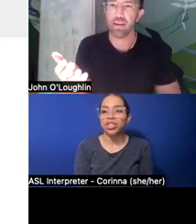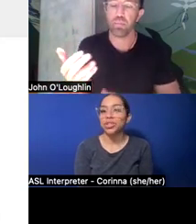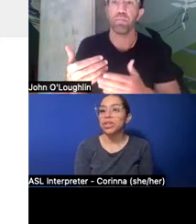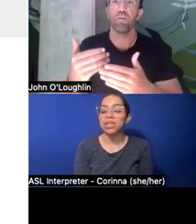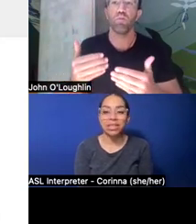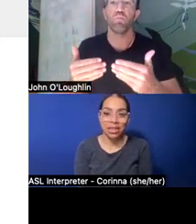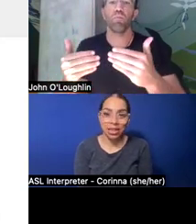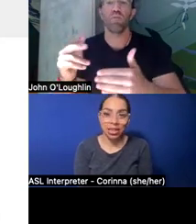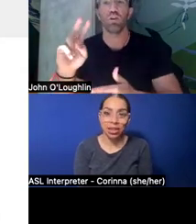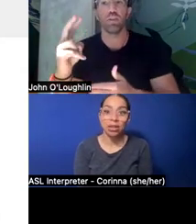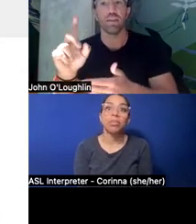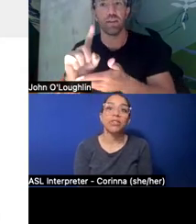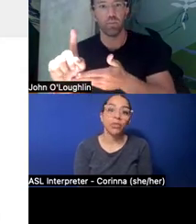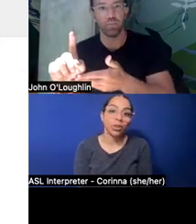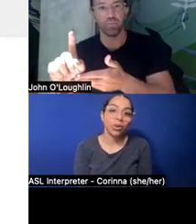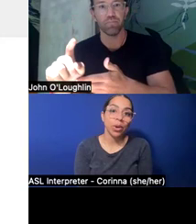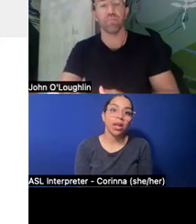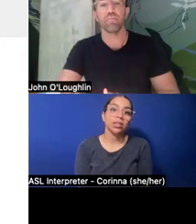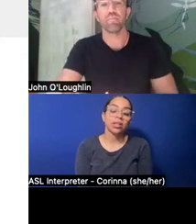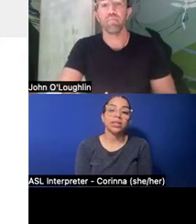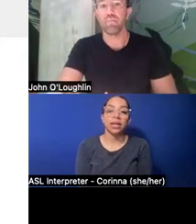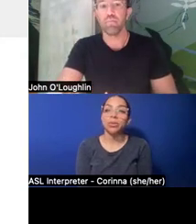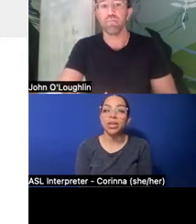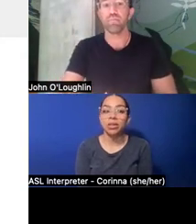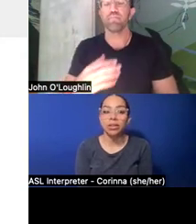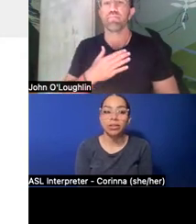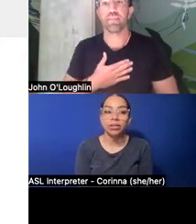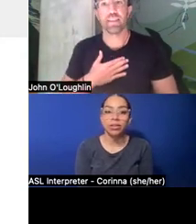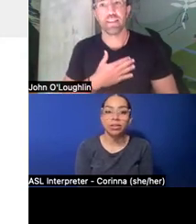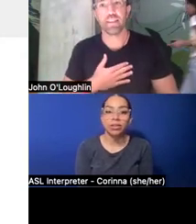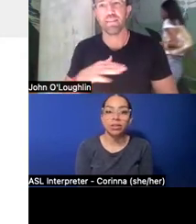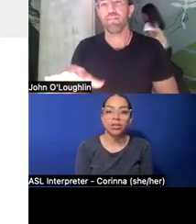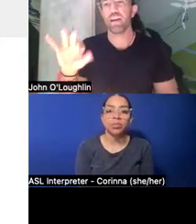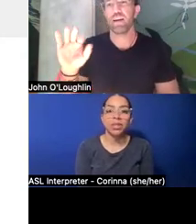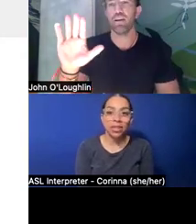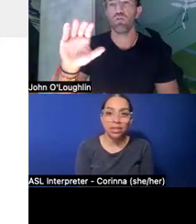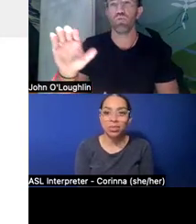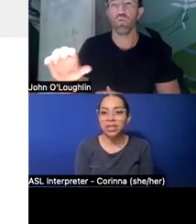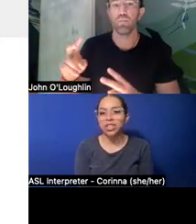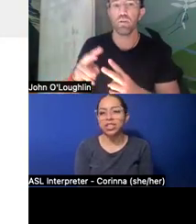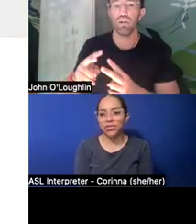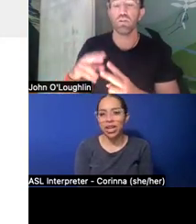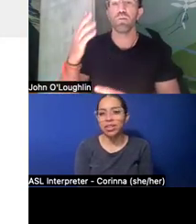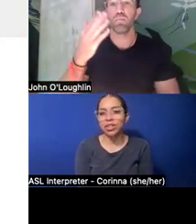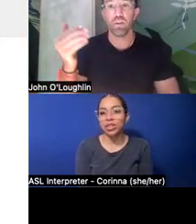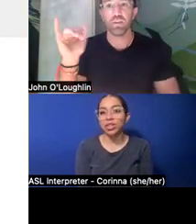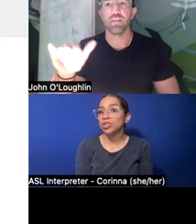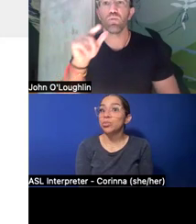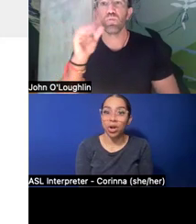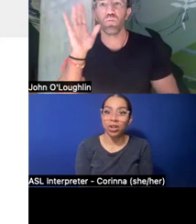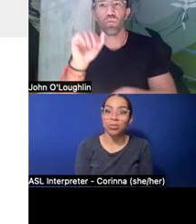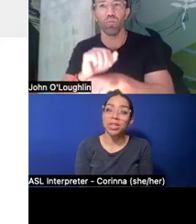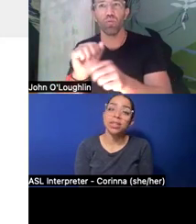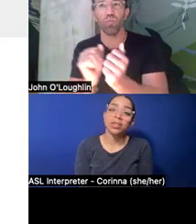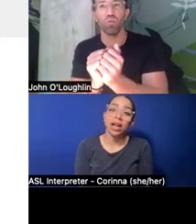make sure you didn't miss anything before you go ahead to the second week. So please, please just find your